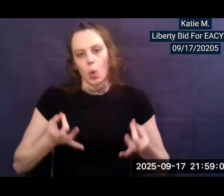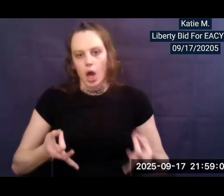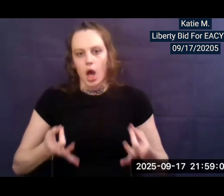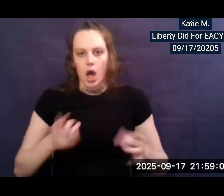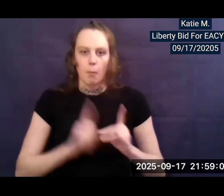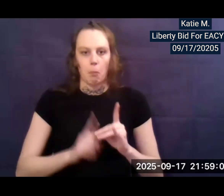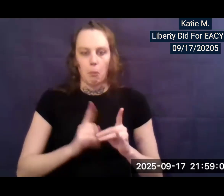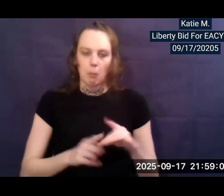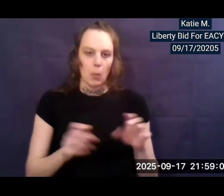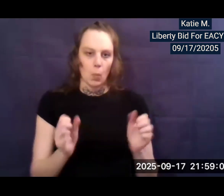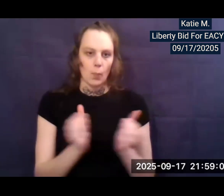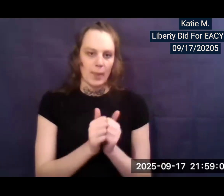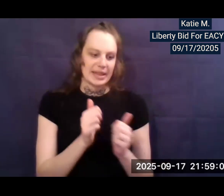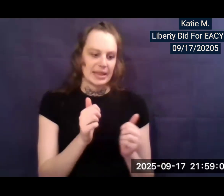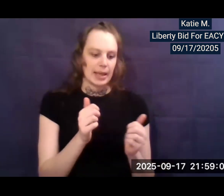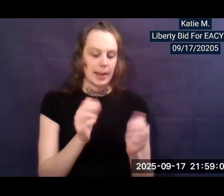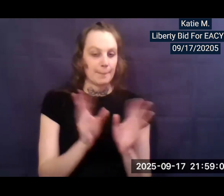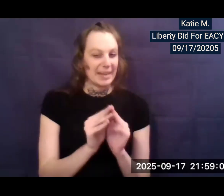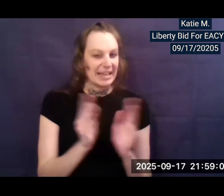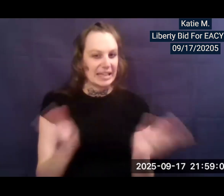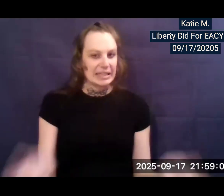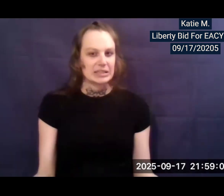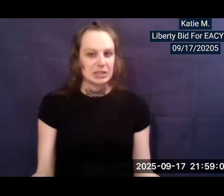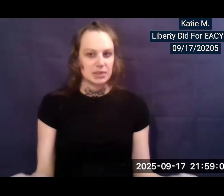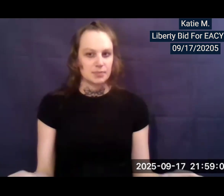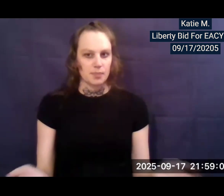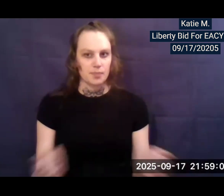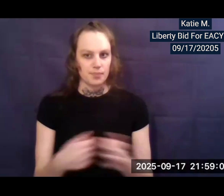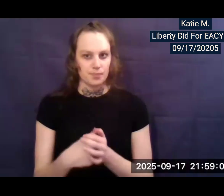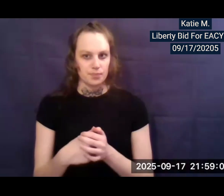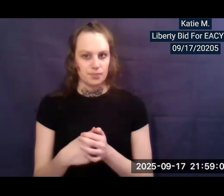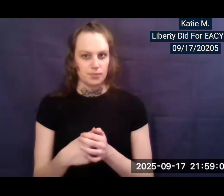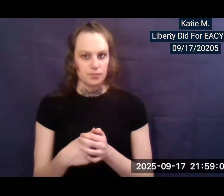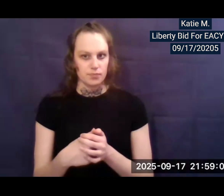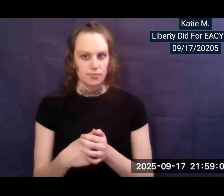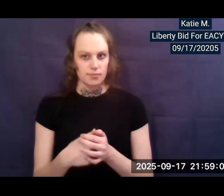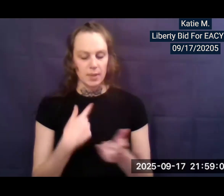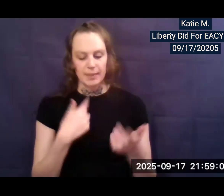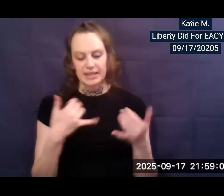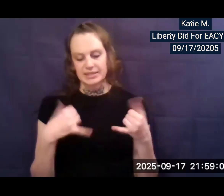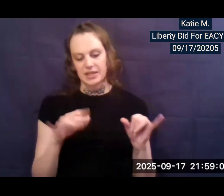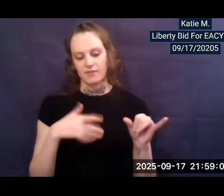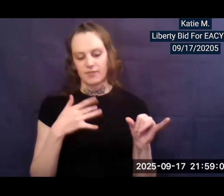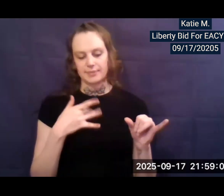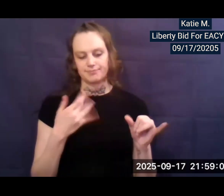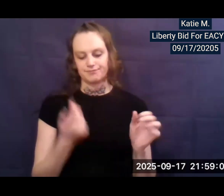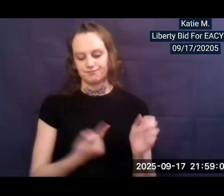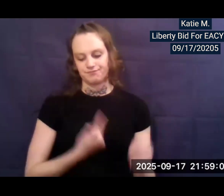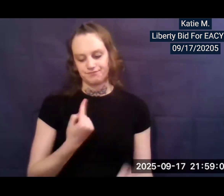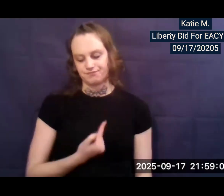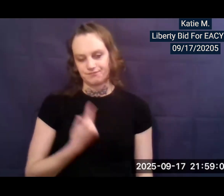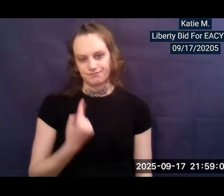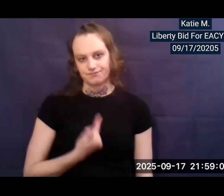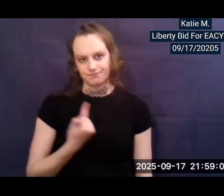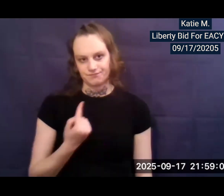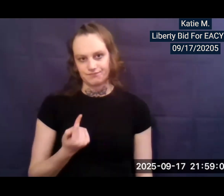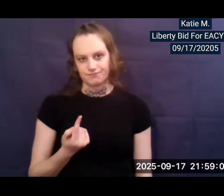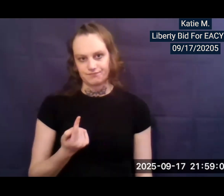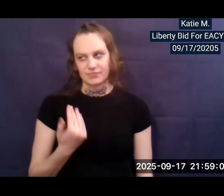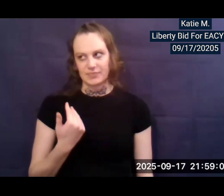meetings. More so with the meetings because I was still very isolated and I didn't have anything else to do. So I'm like, well, might as well. I can